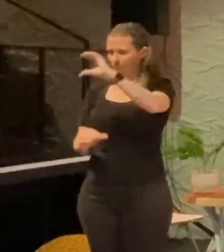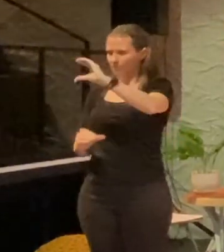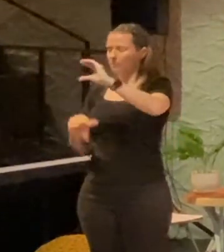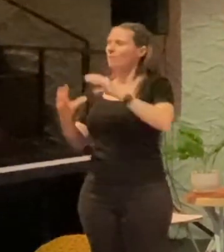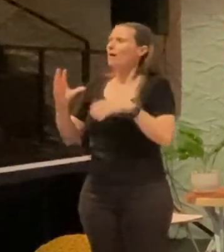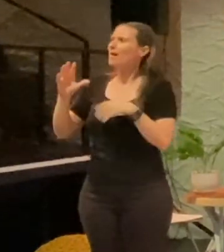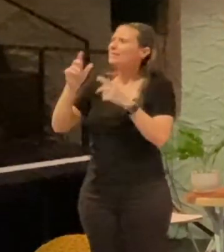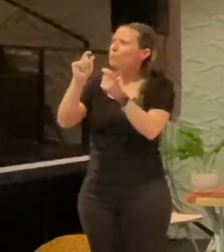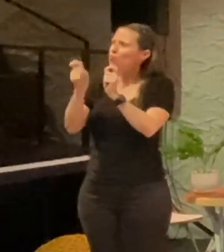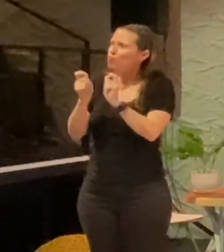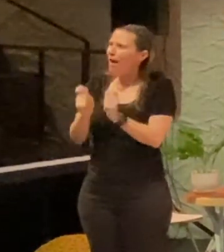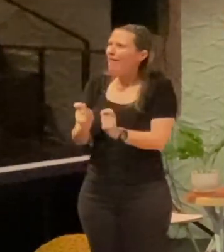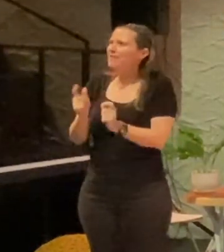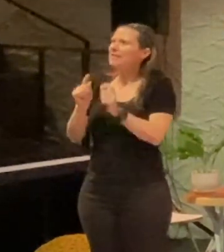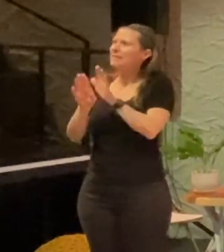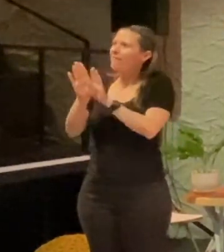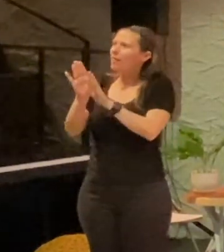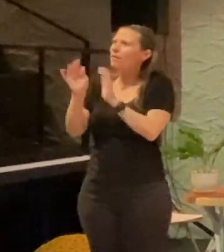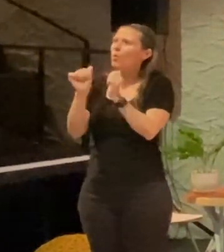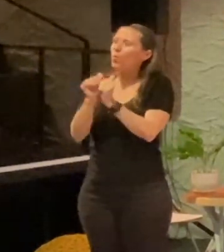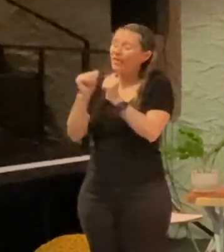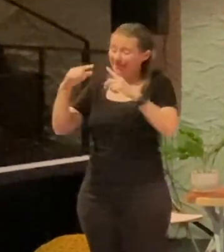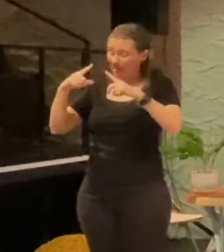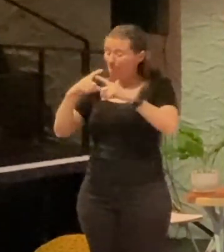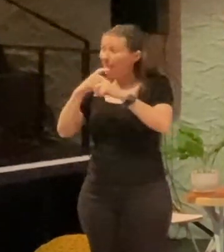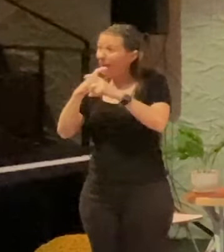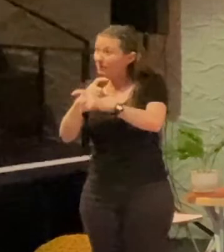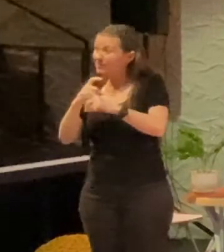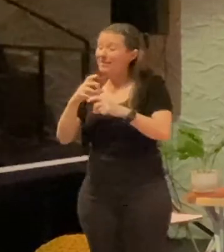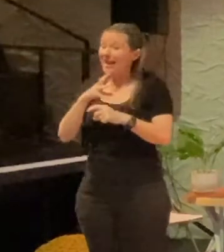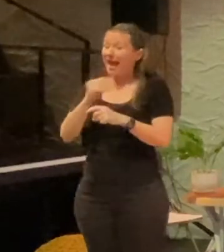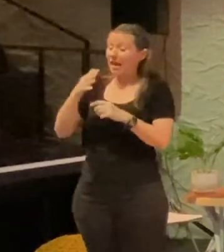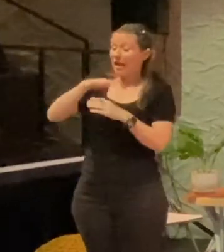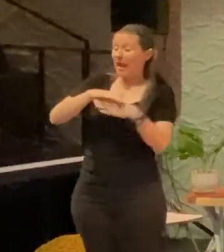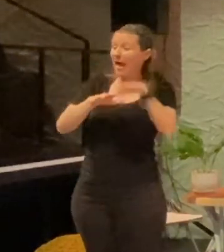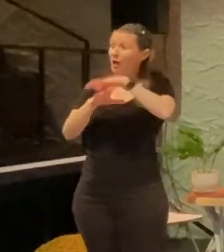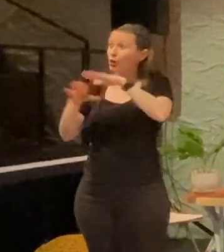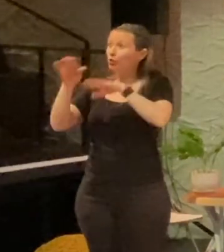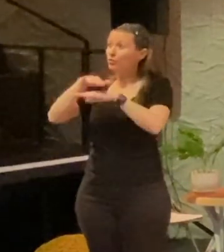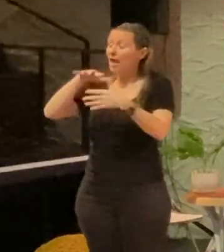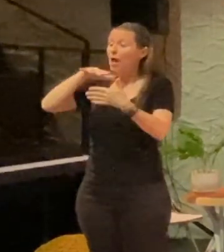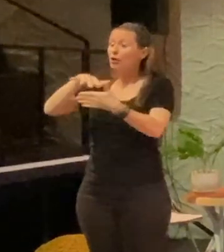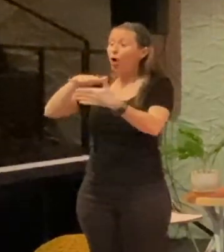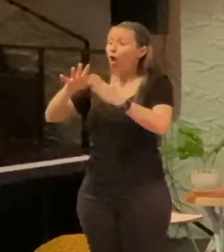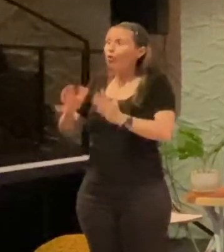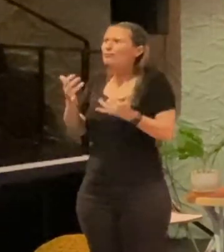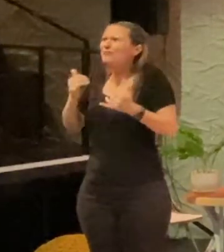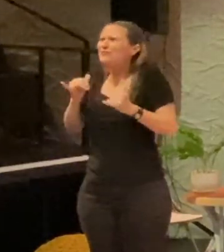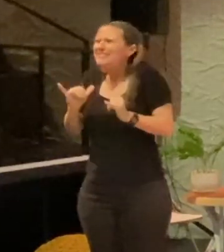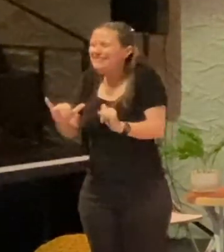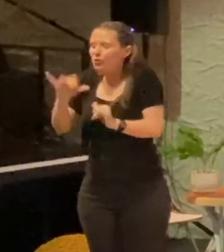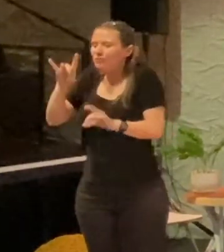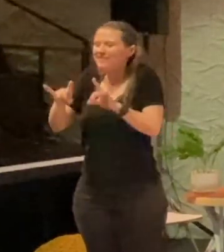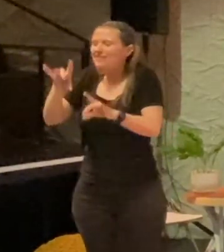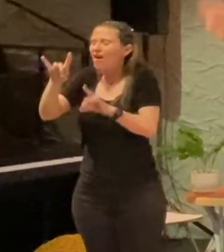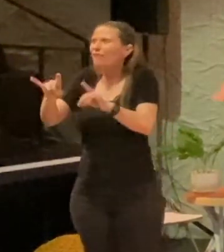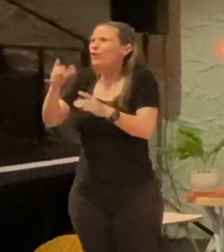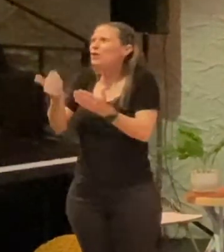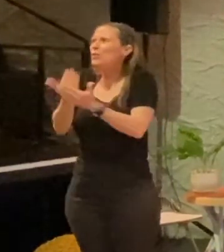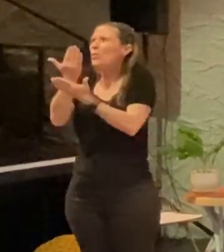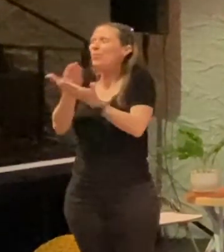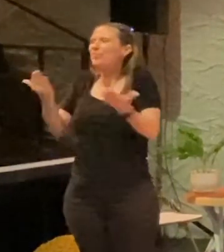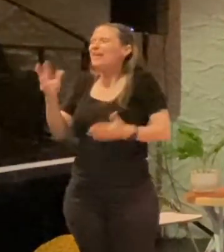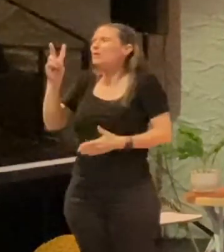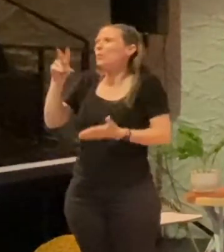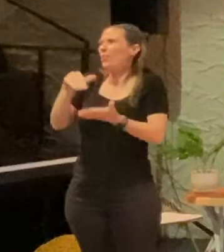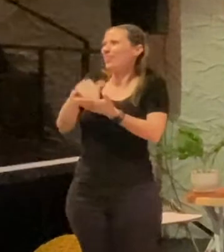has been crafted and developed with such complexities and layers that scholars are still discovering new things 2,000 years later at